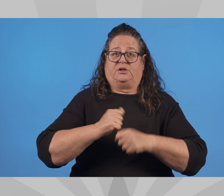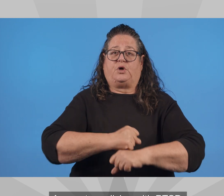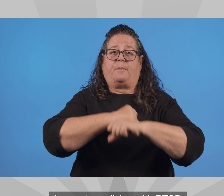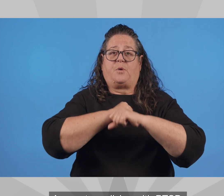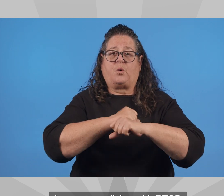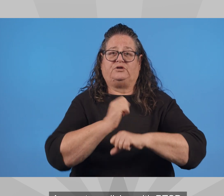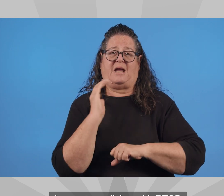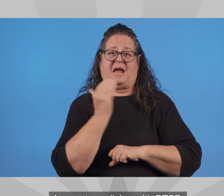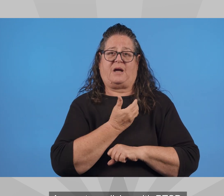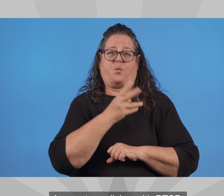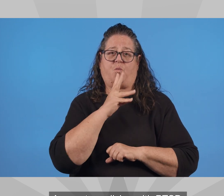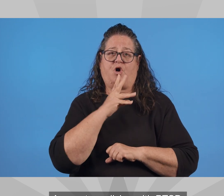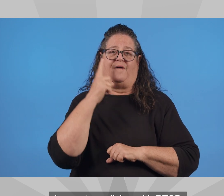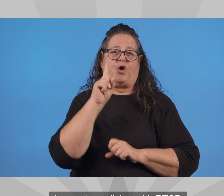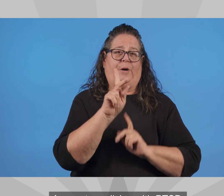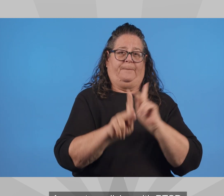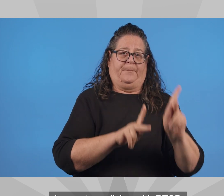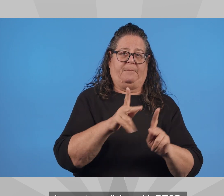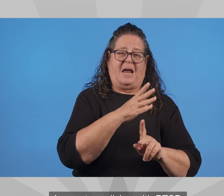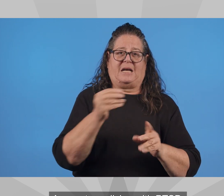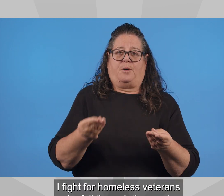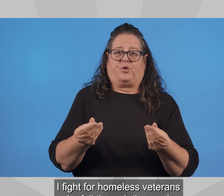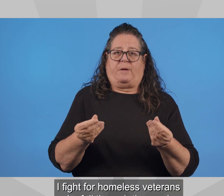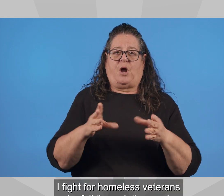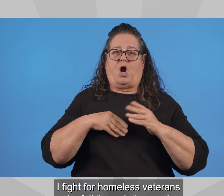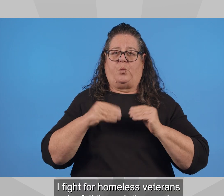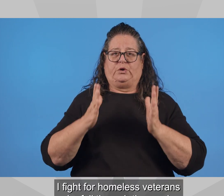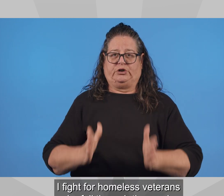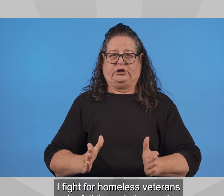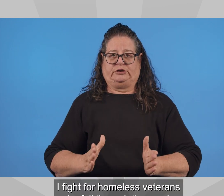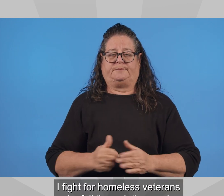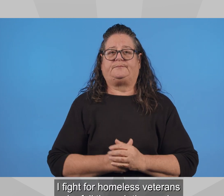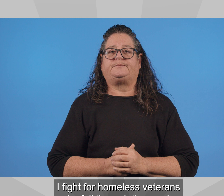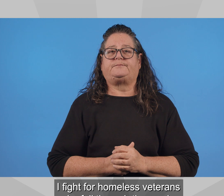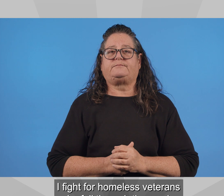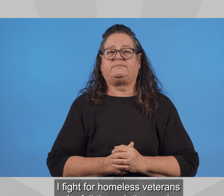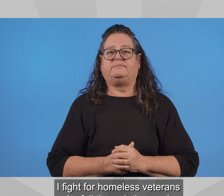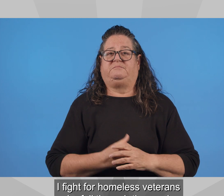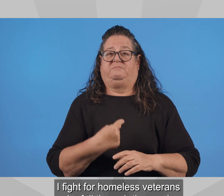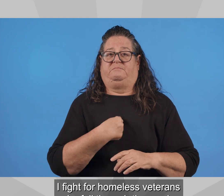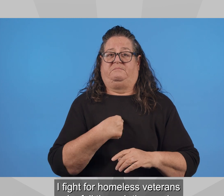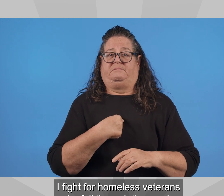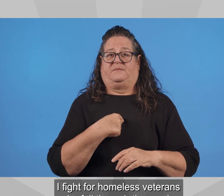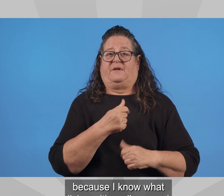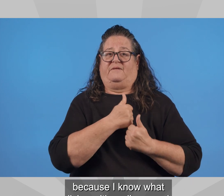As a veteran living with PTSD, I fight for homeless veterans who fall through the cracks because